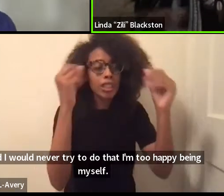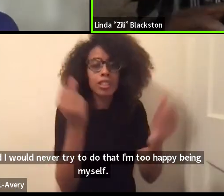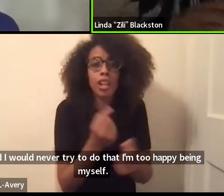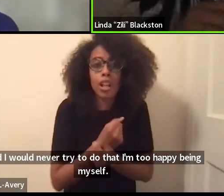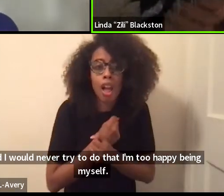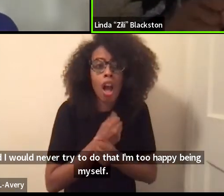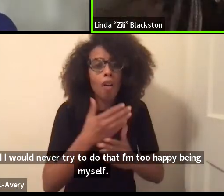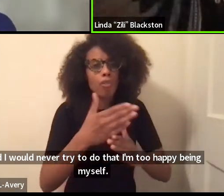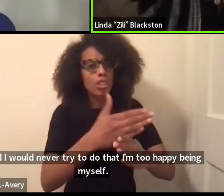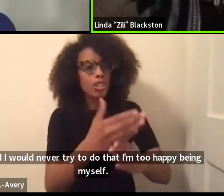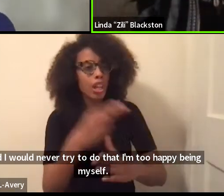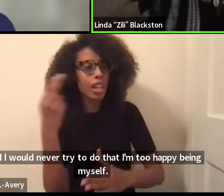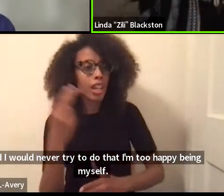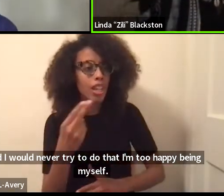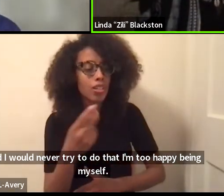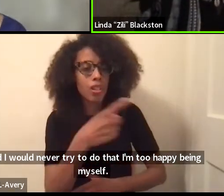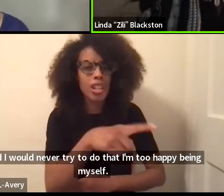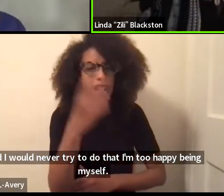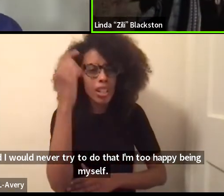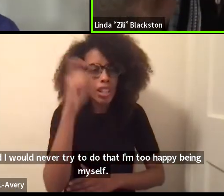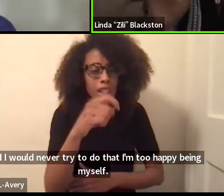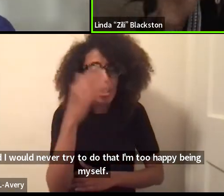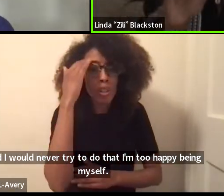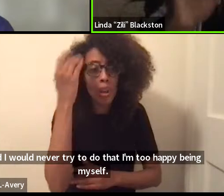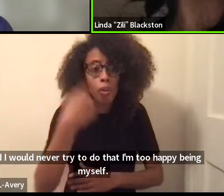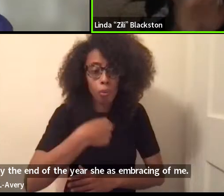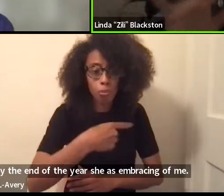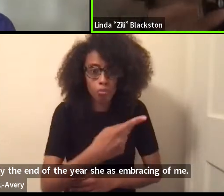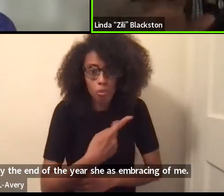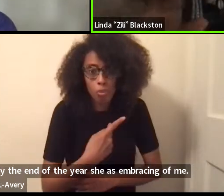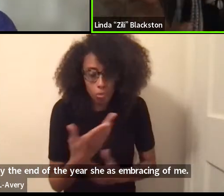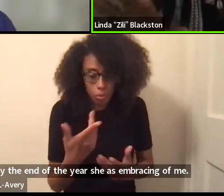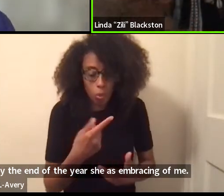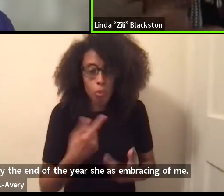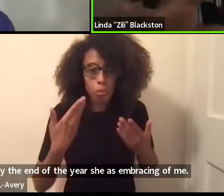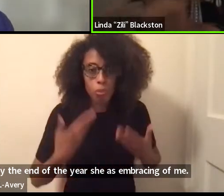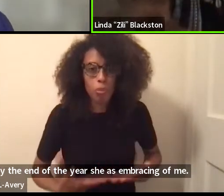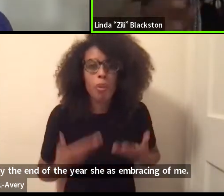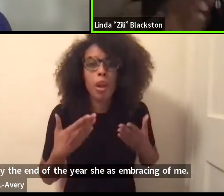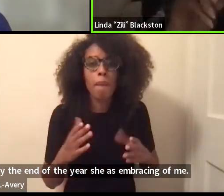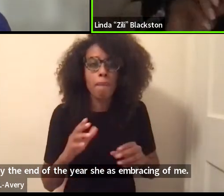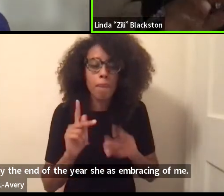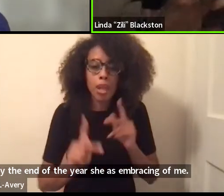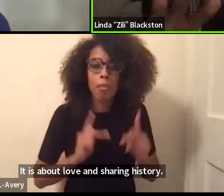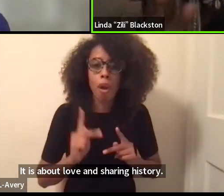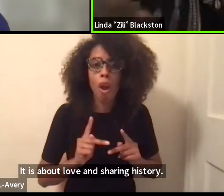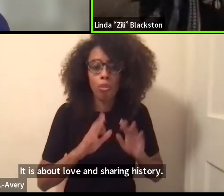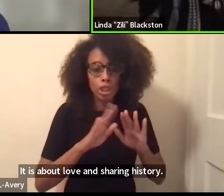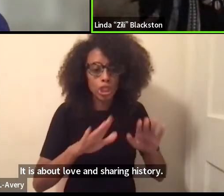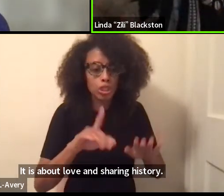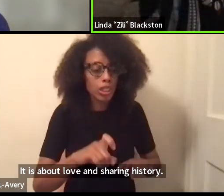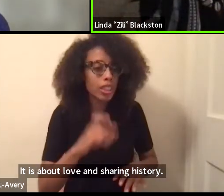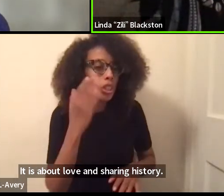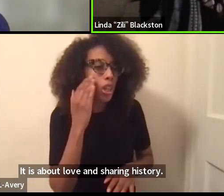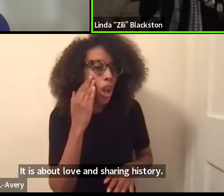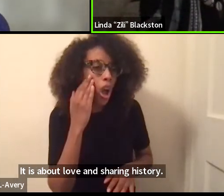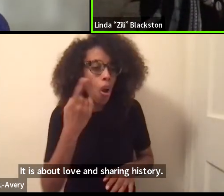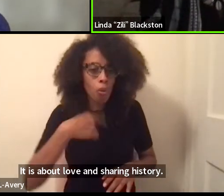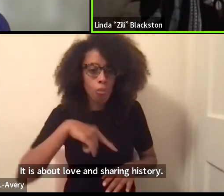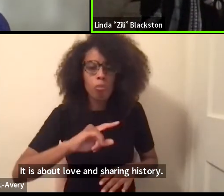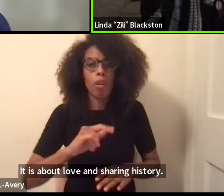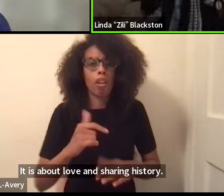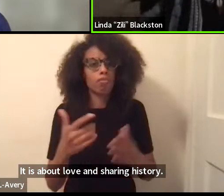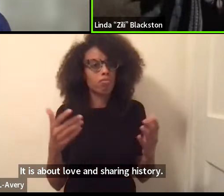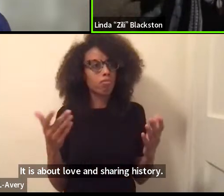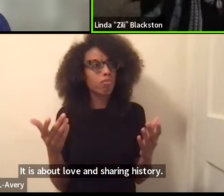history. They have to know that we are people. The children have to know that we are people and we have contributed to making this country what